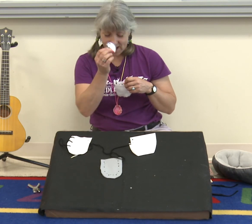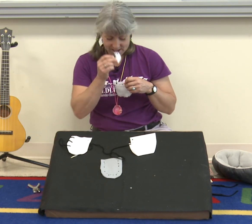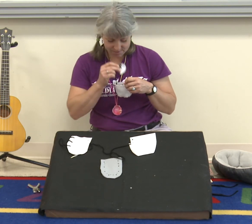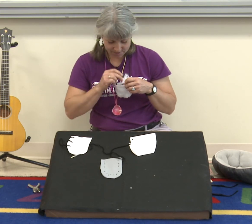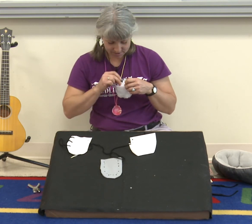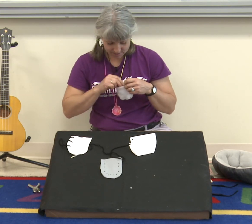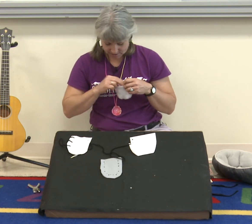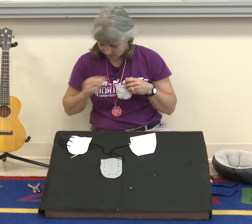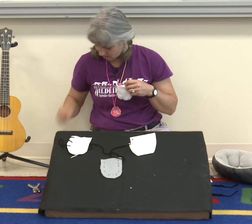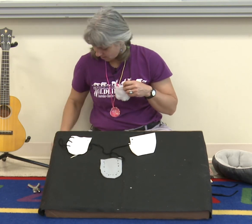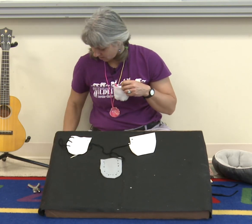5,